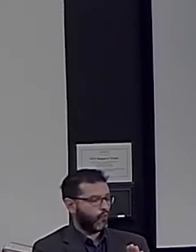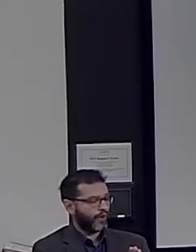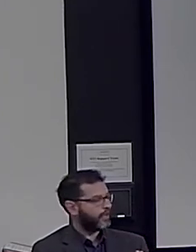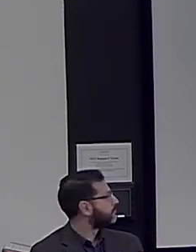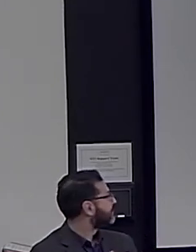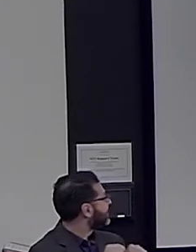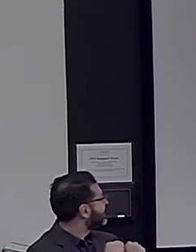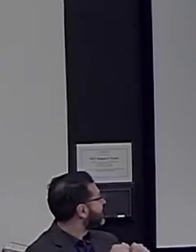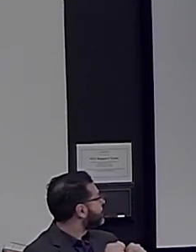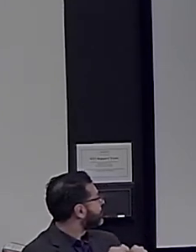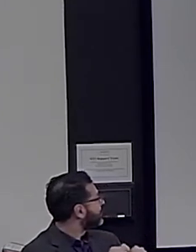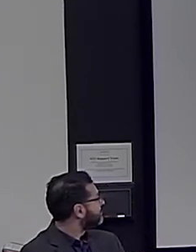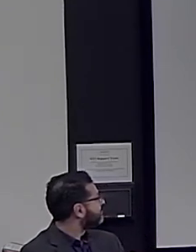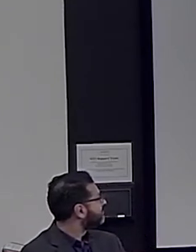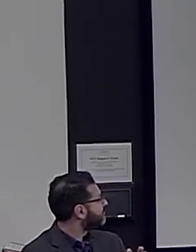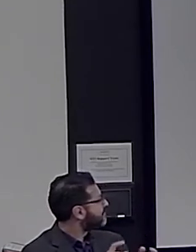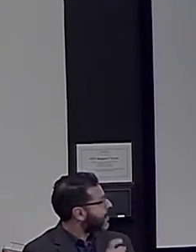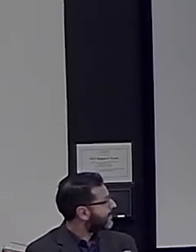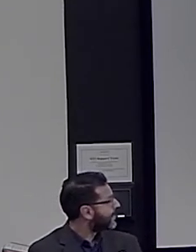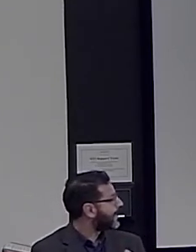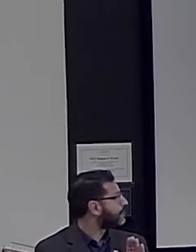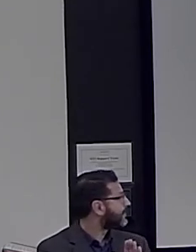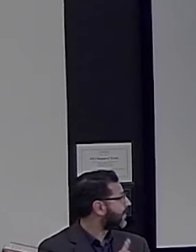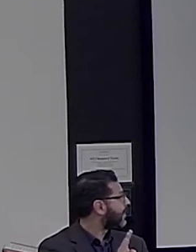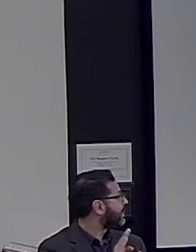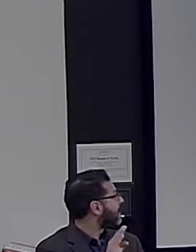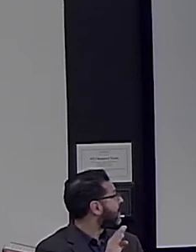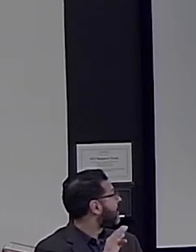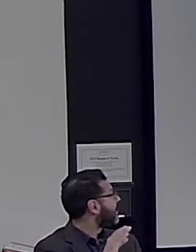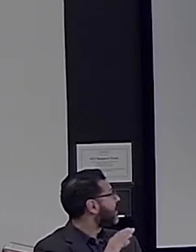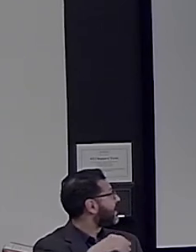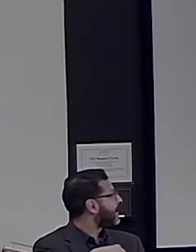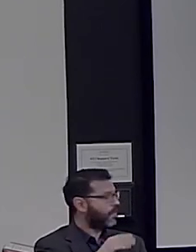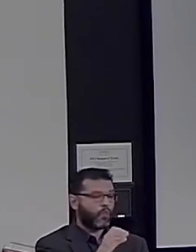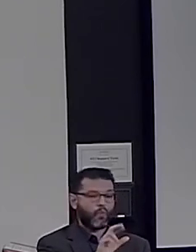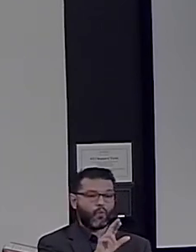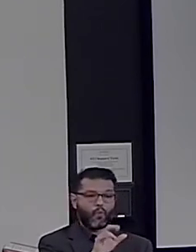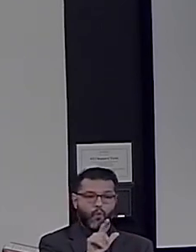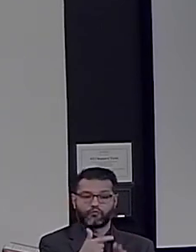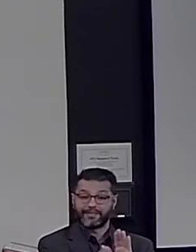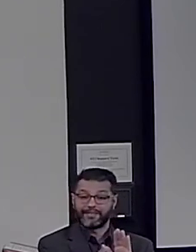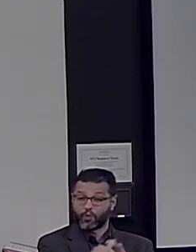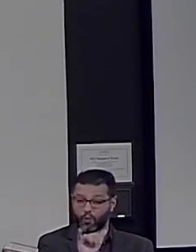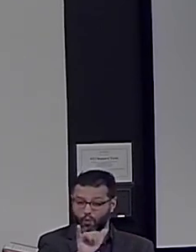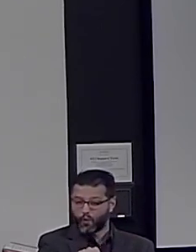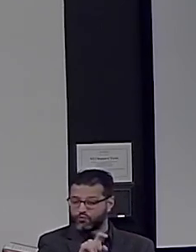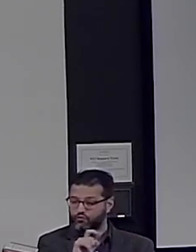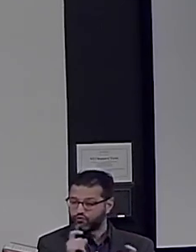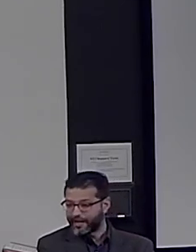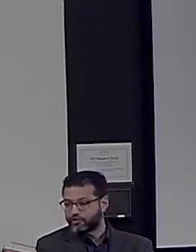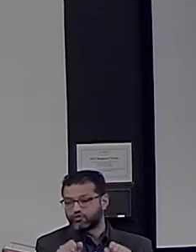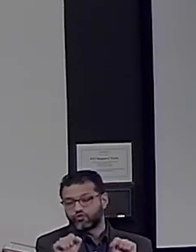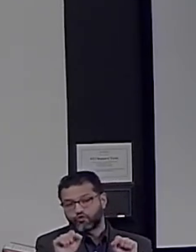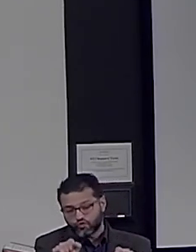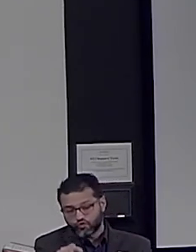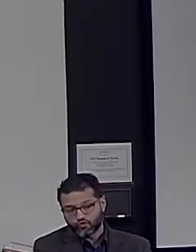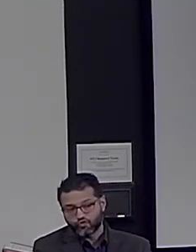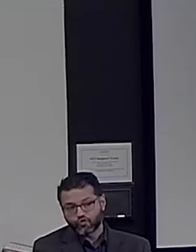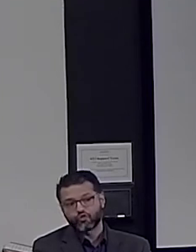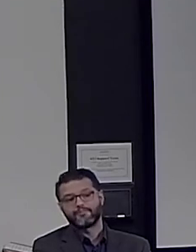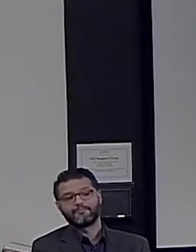by the sensory environment remember we talked about this at the beginning these changes powerful